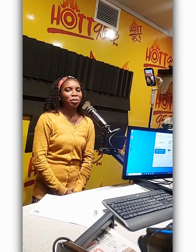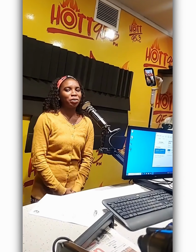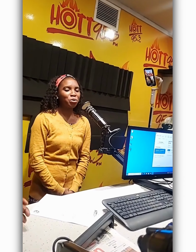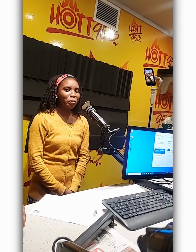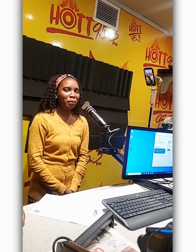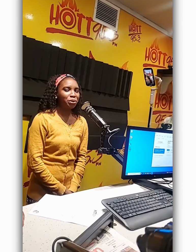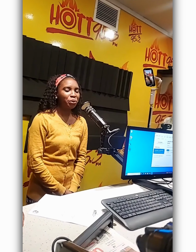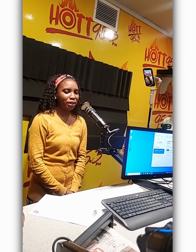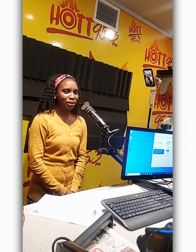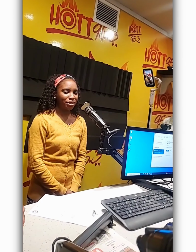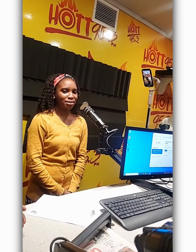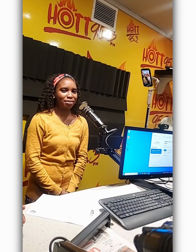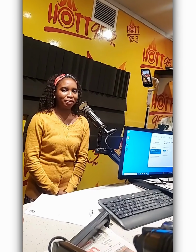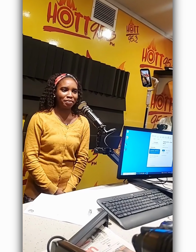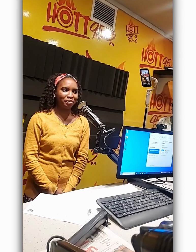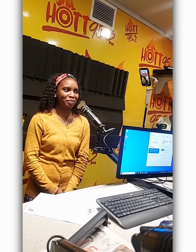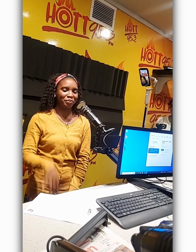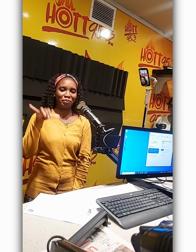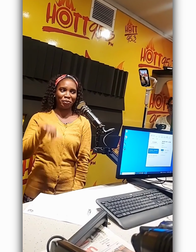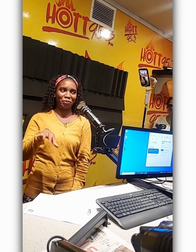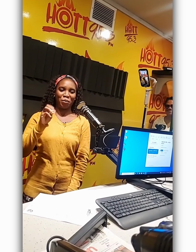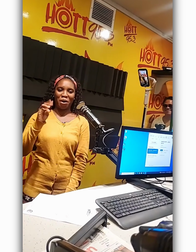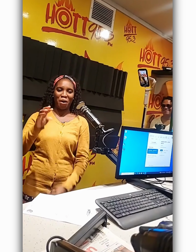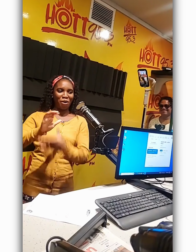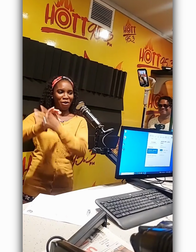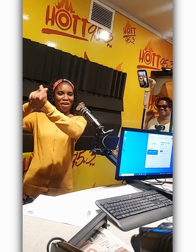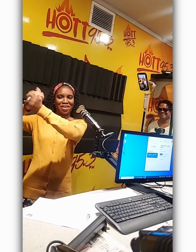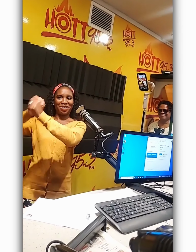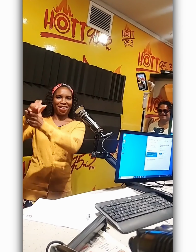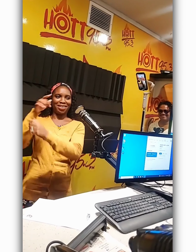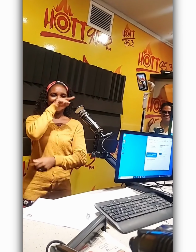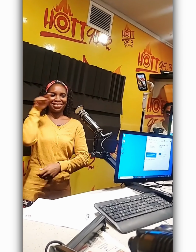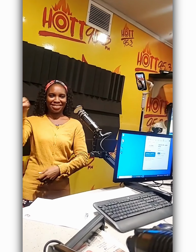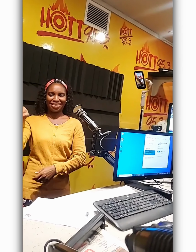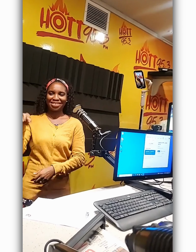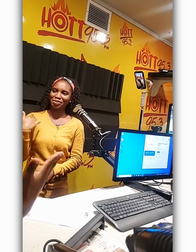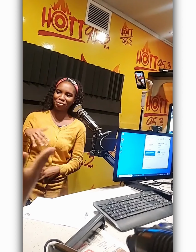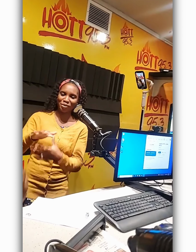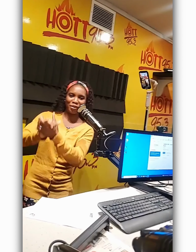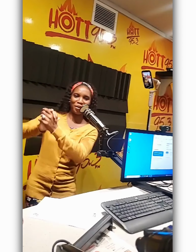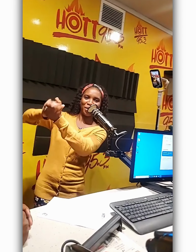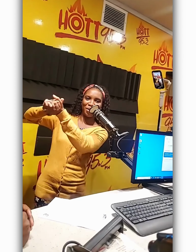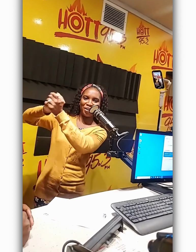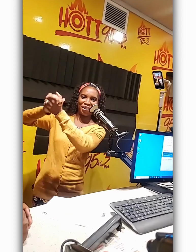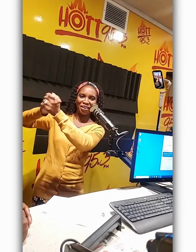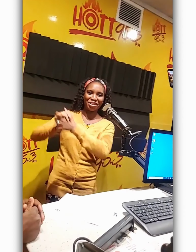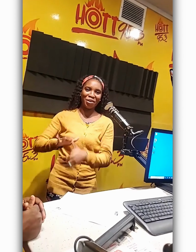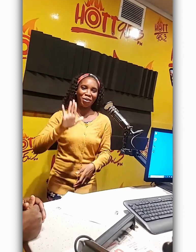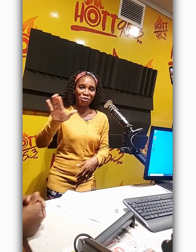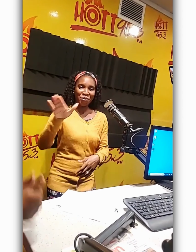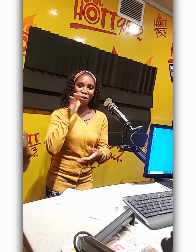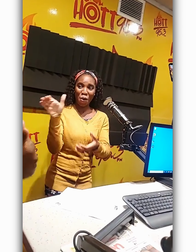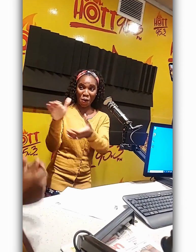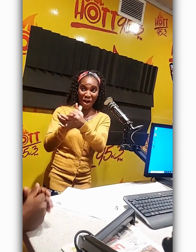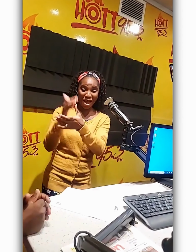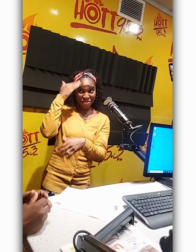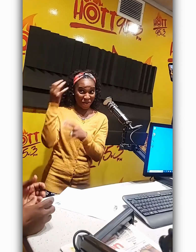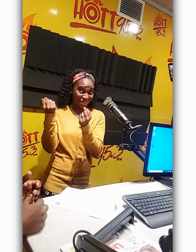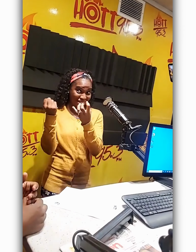It'll soon be 2 years. Wow, congrats. Well, congratulations. And so your wife also knows sign language?